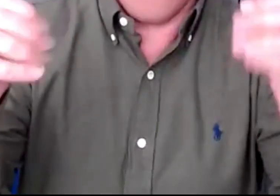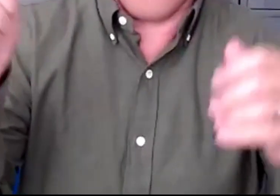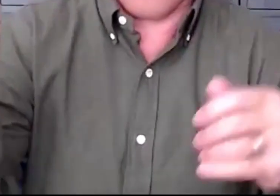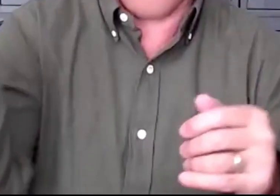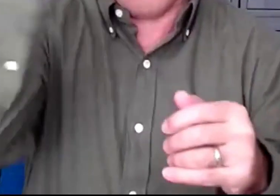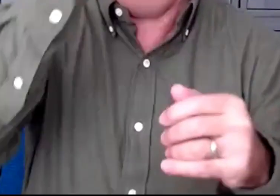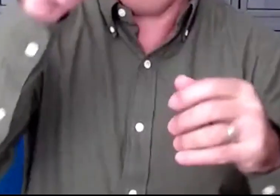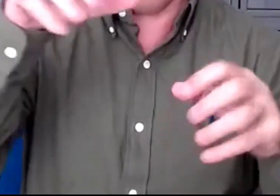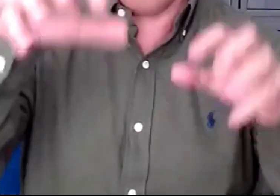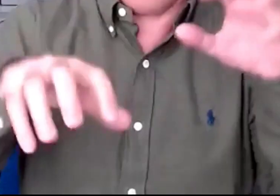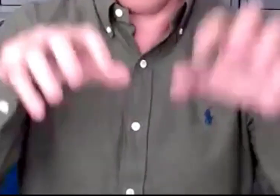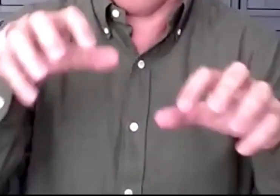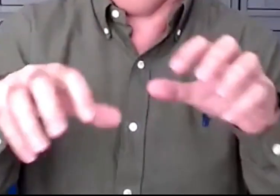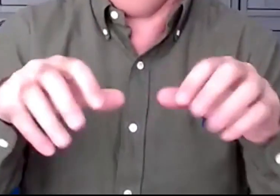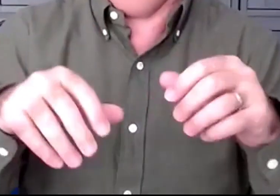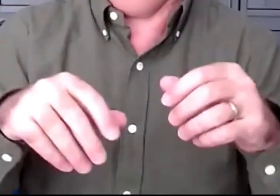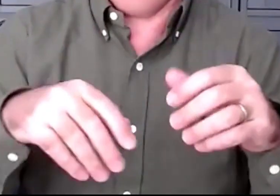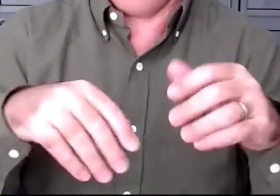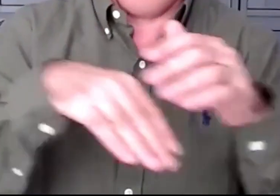He has